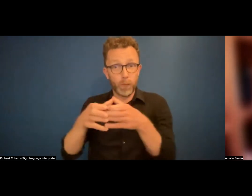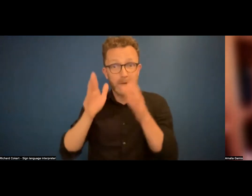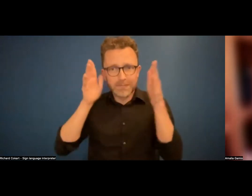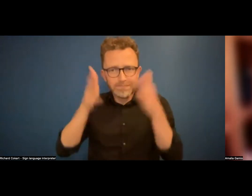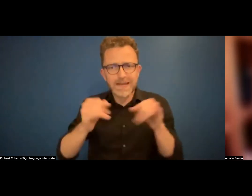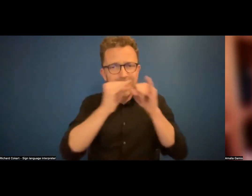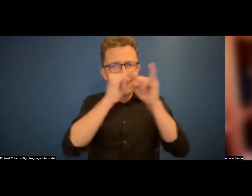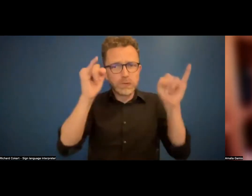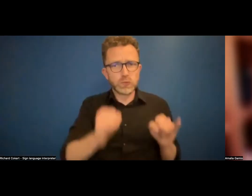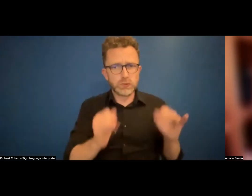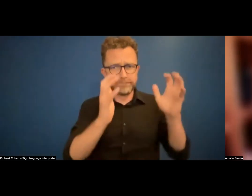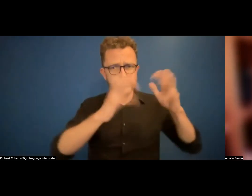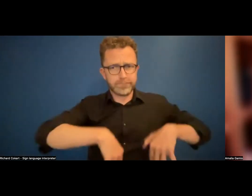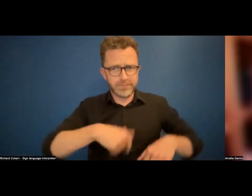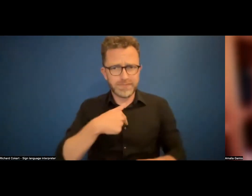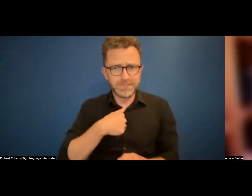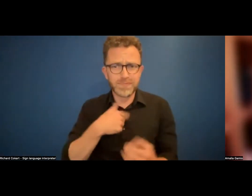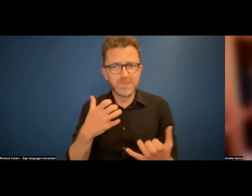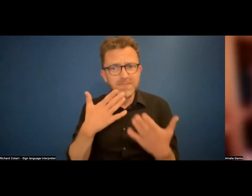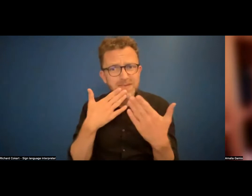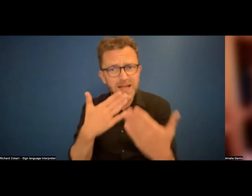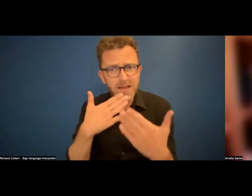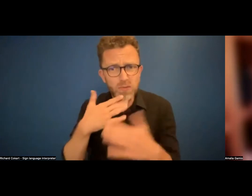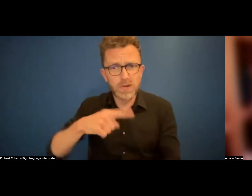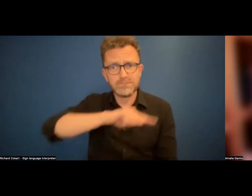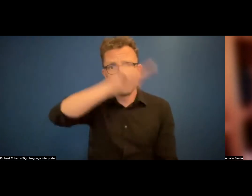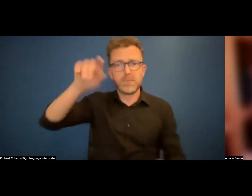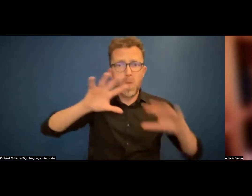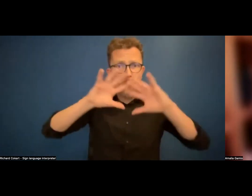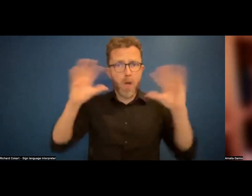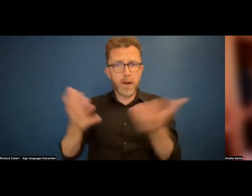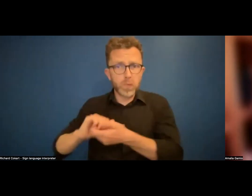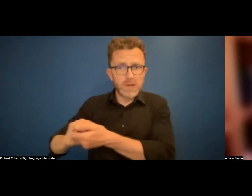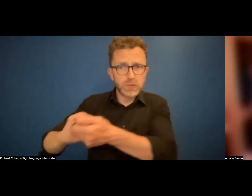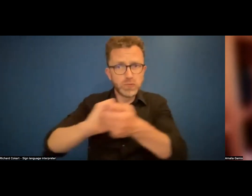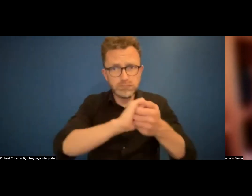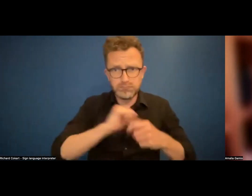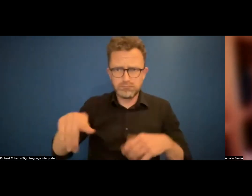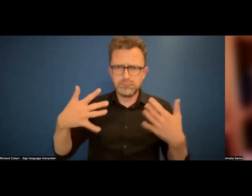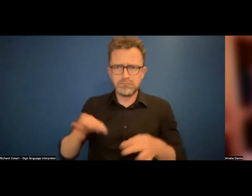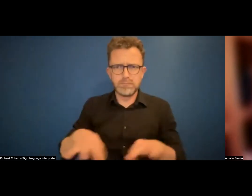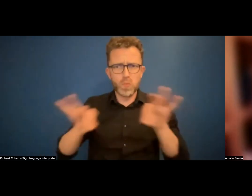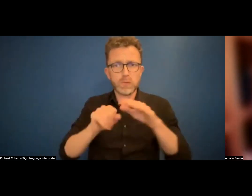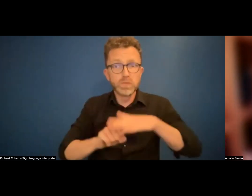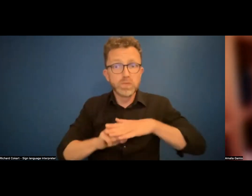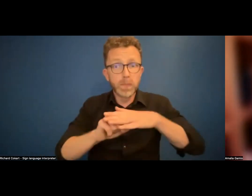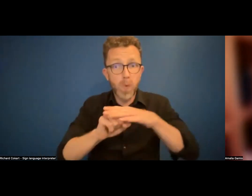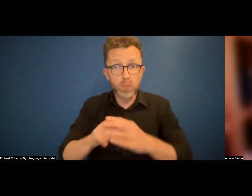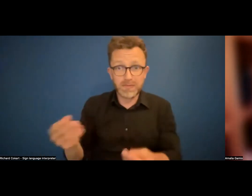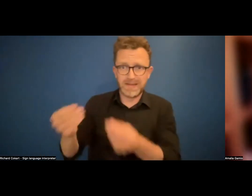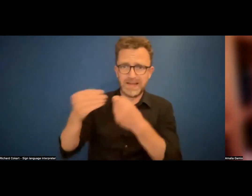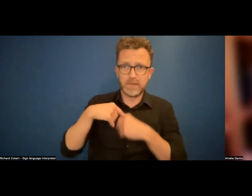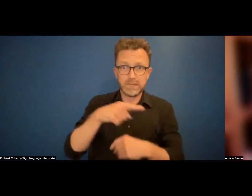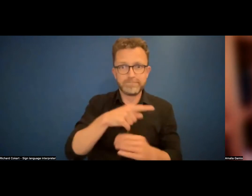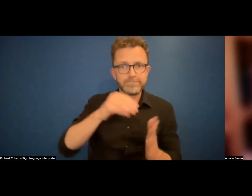Convention's prohibition on the build new hospitals. The guidelines demedicalize psychosocial disability